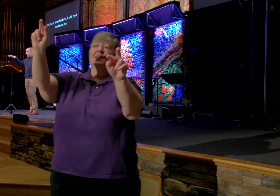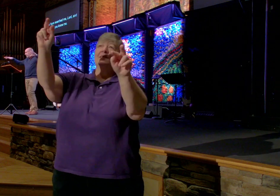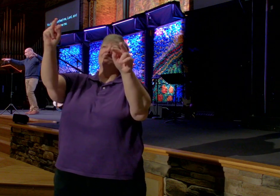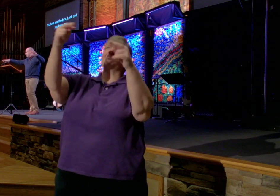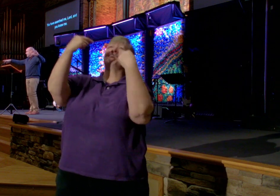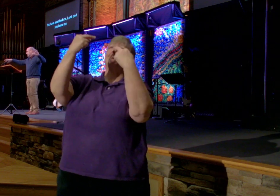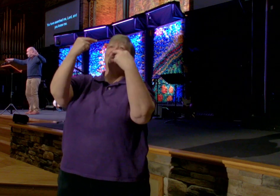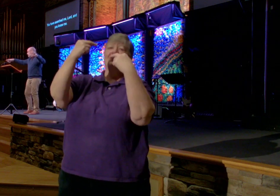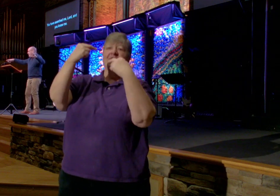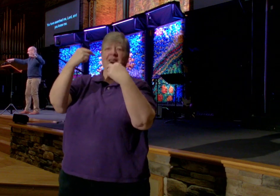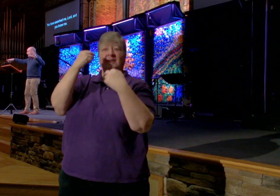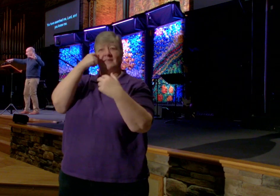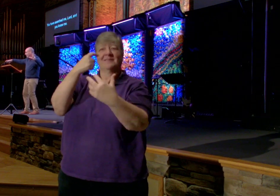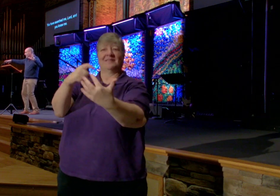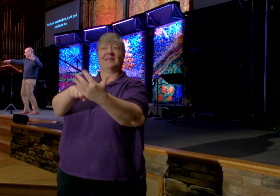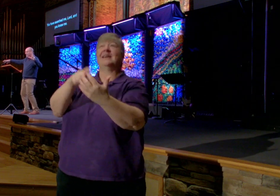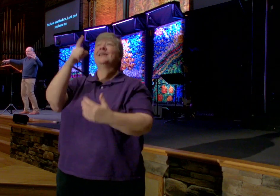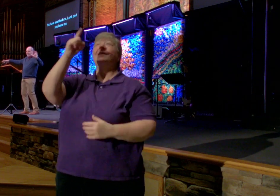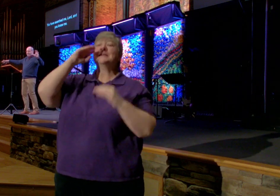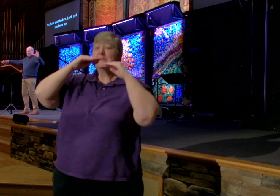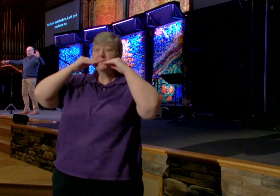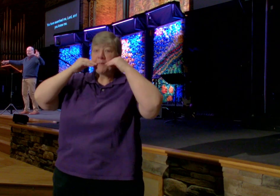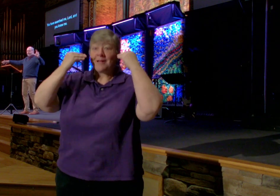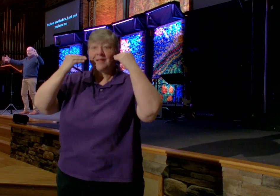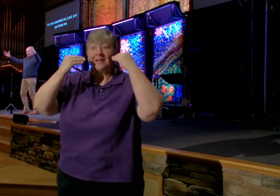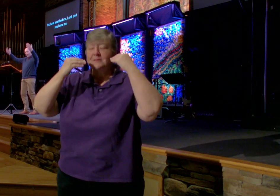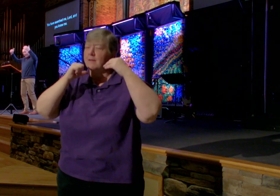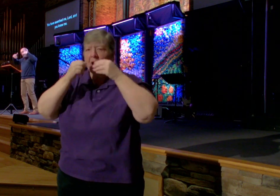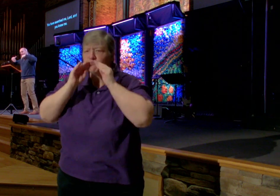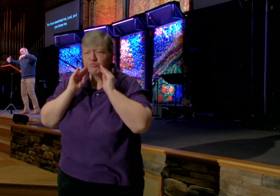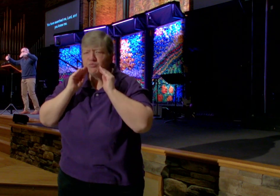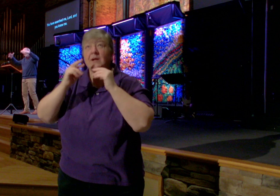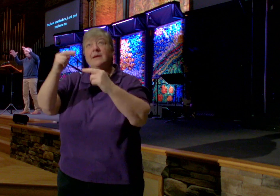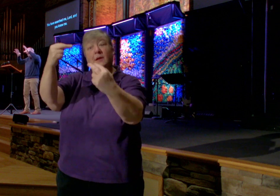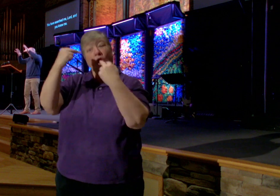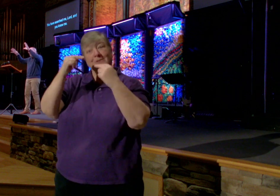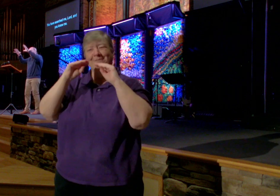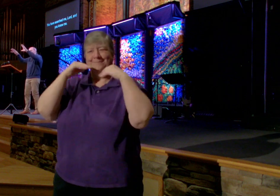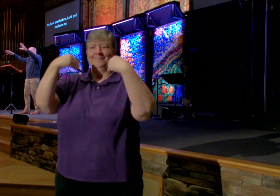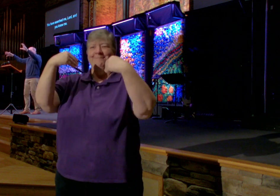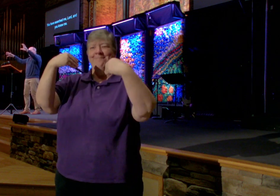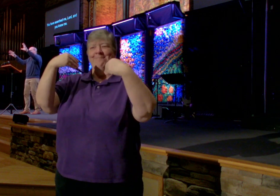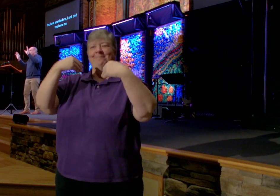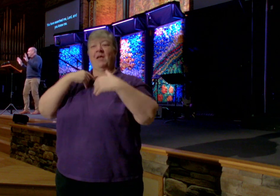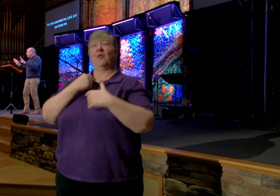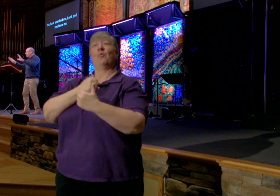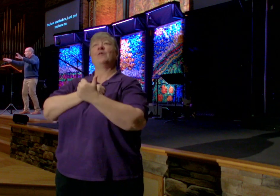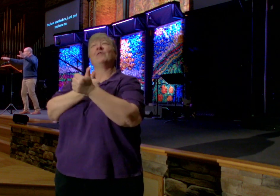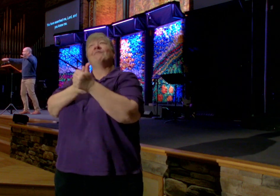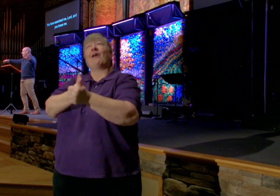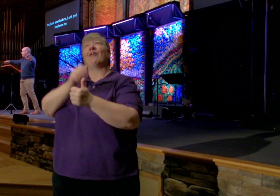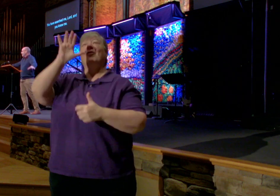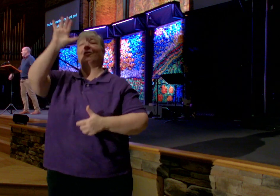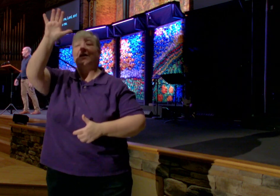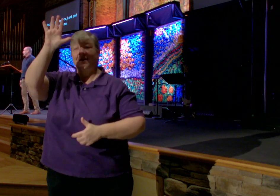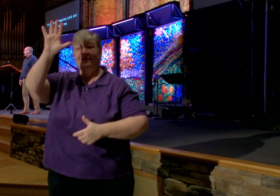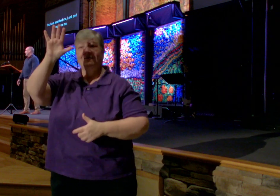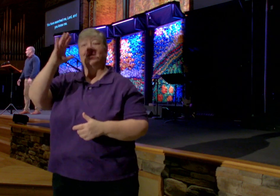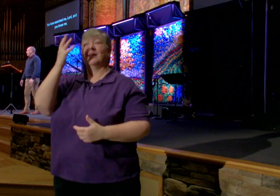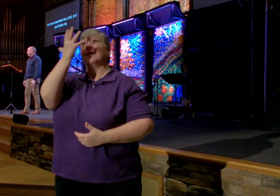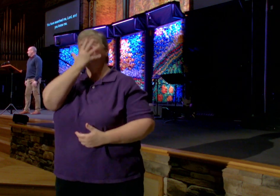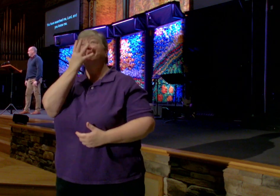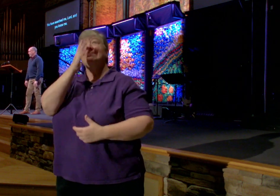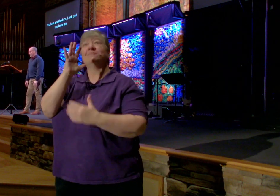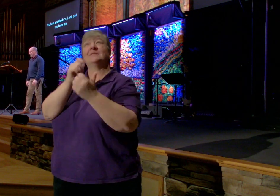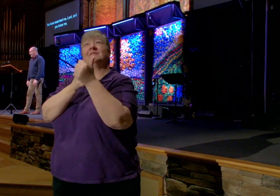turned towards us and there is a smile, not a frown, the more we live in his countenance and his love, the more we